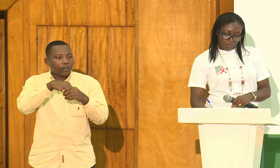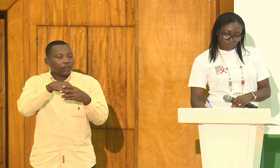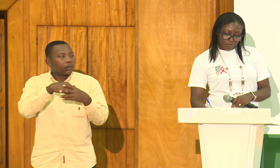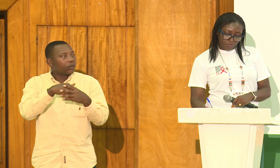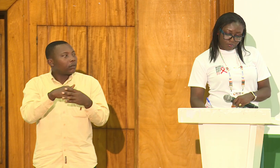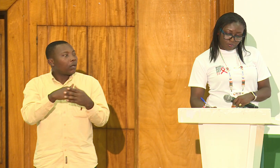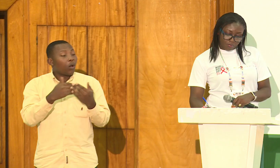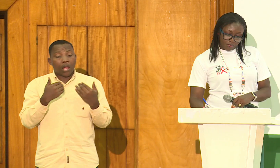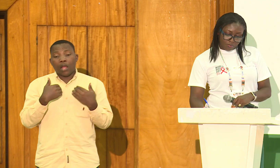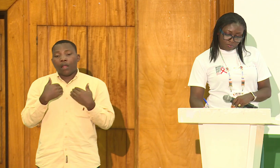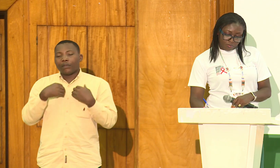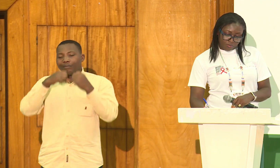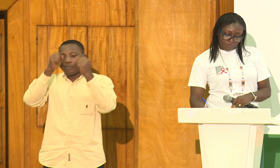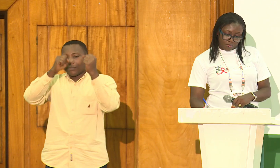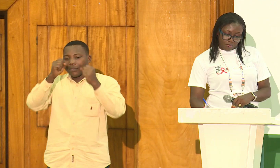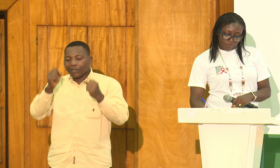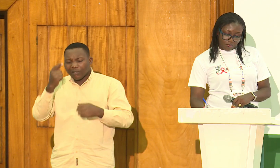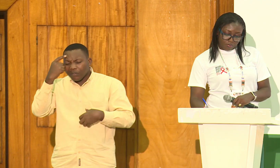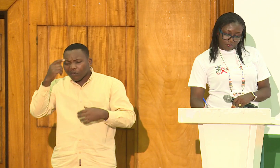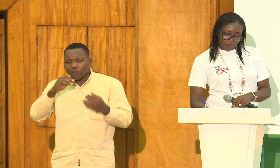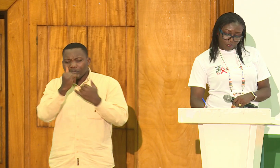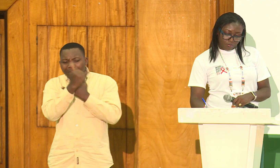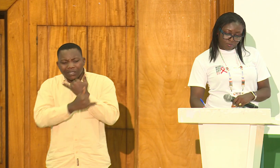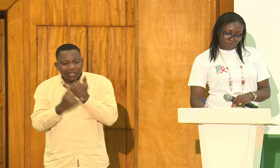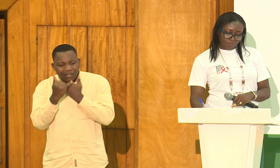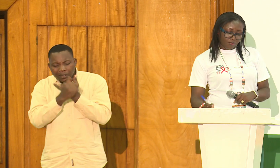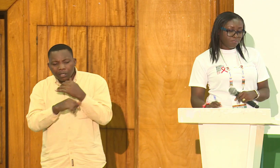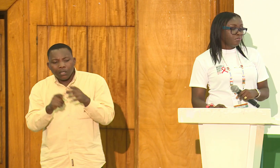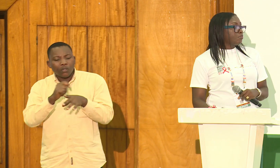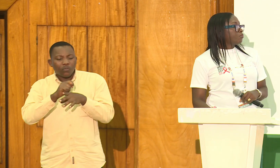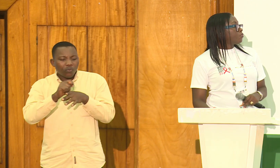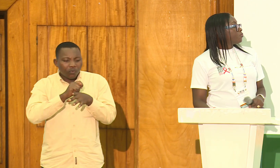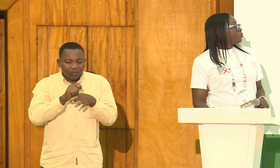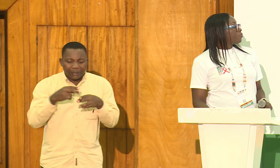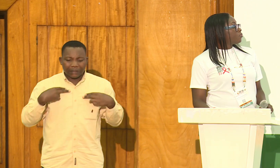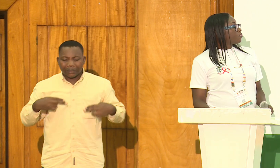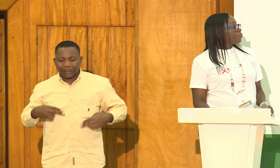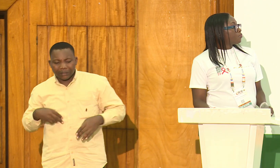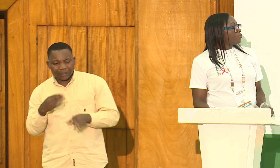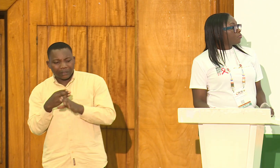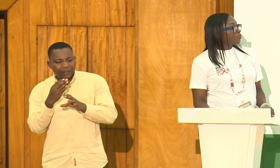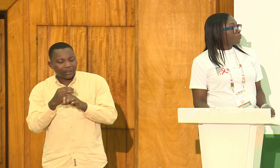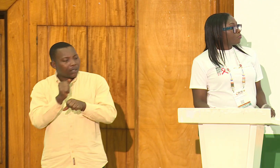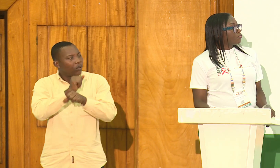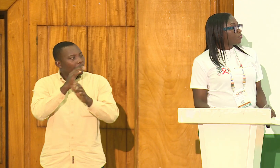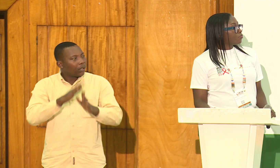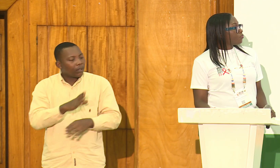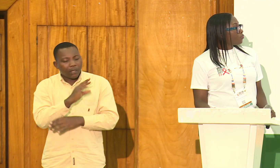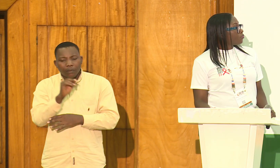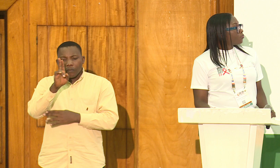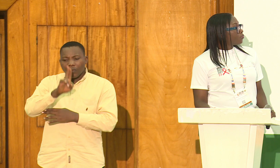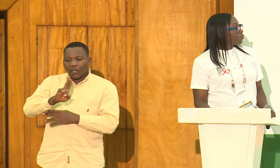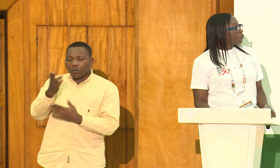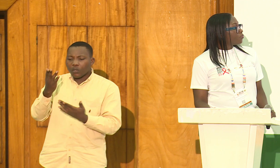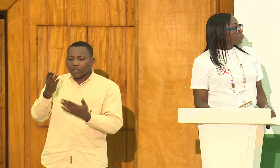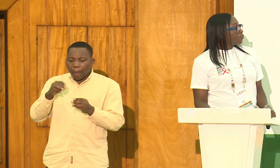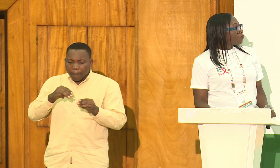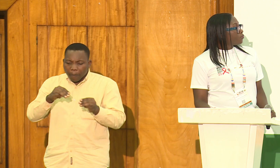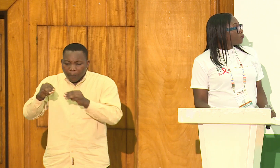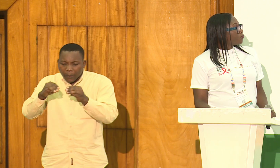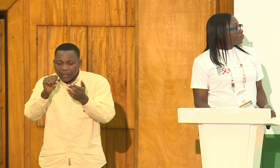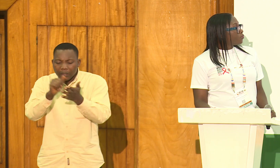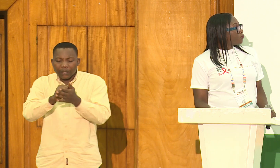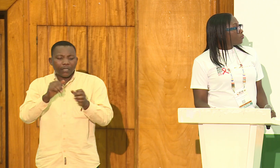having a strategy for countries, training healthcare workers, and also using models that work. So what would